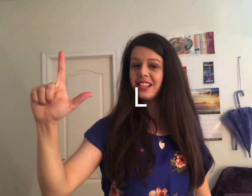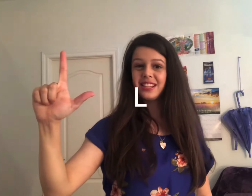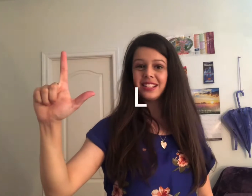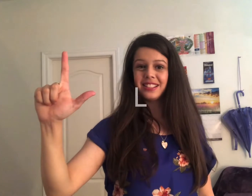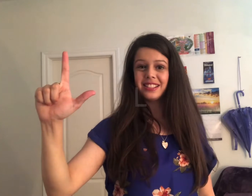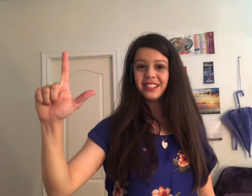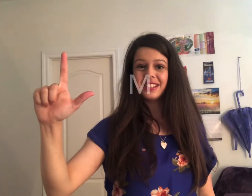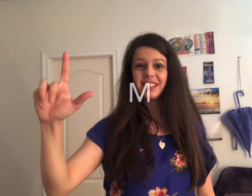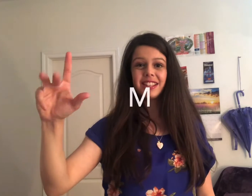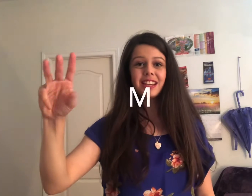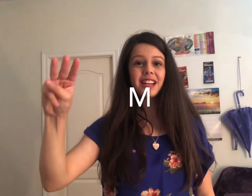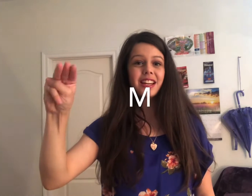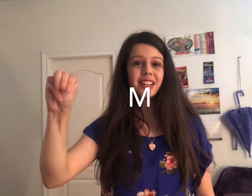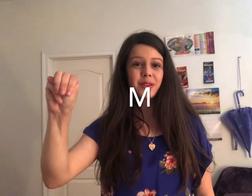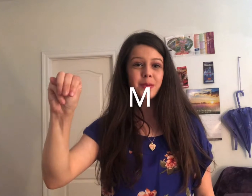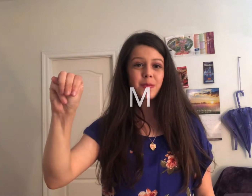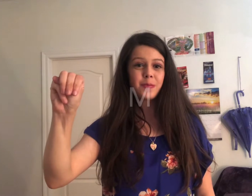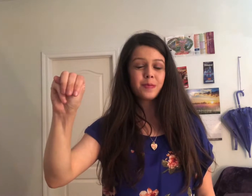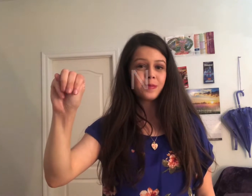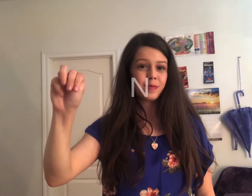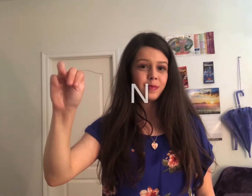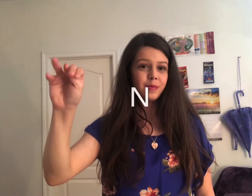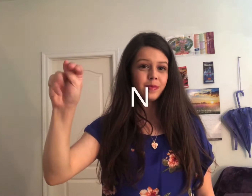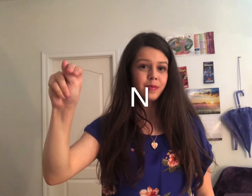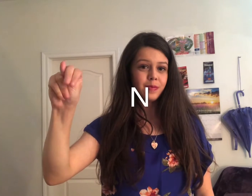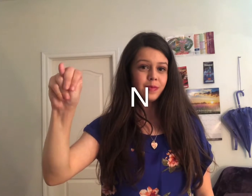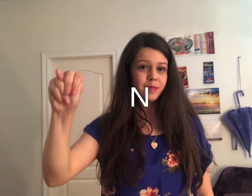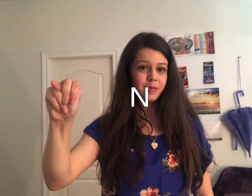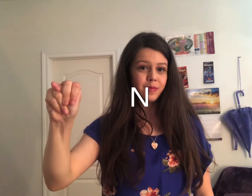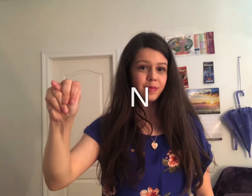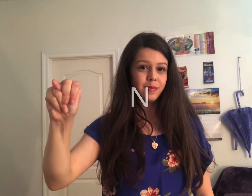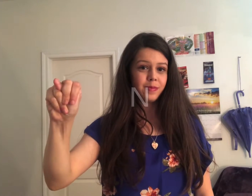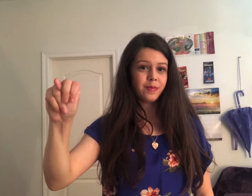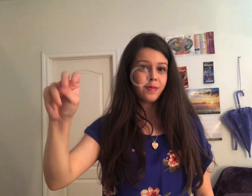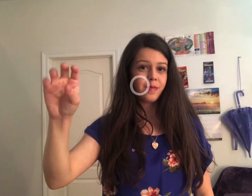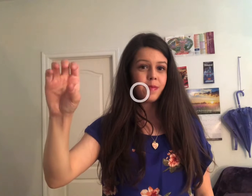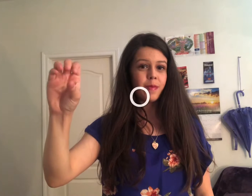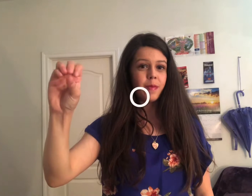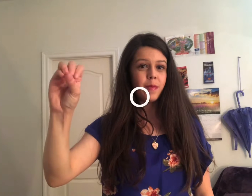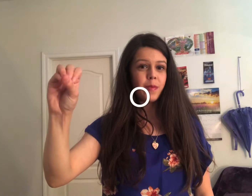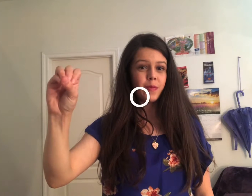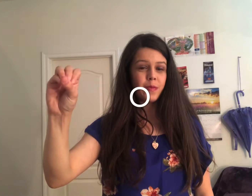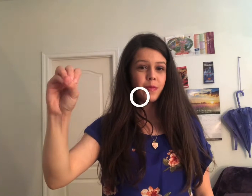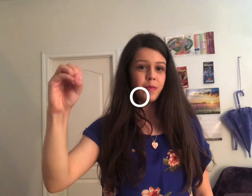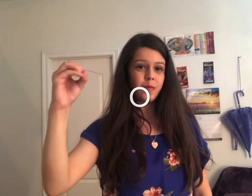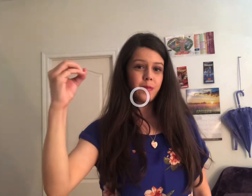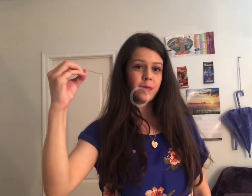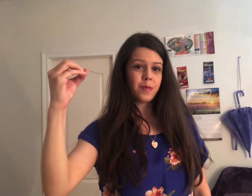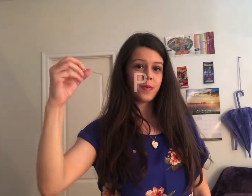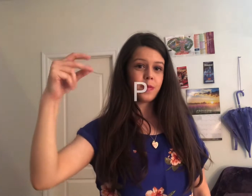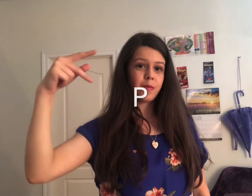L, M, N, O,